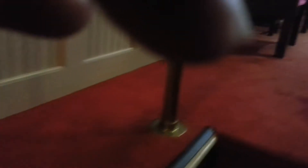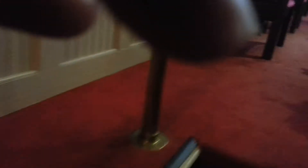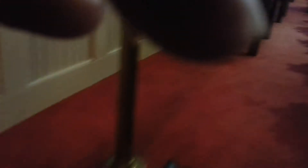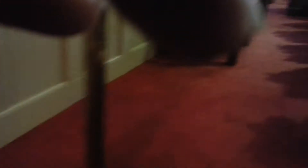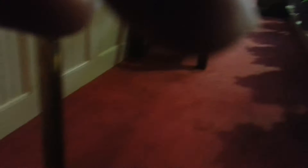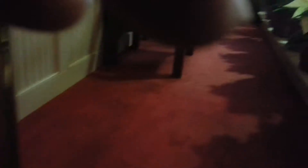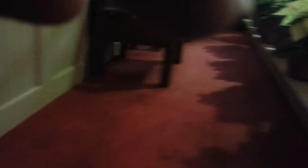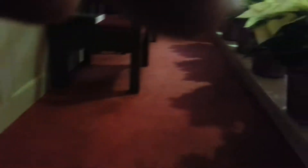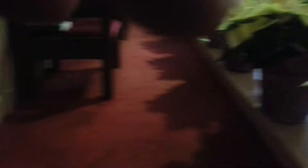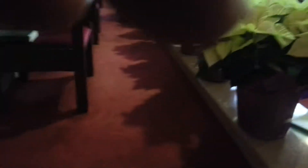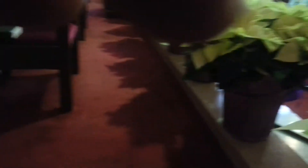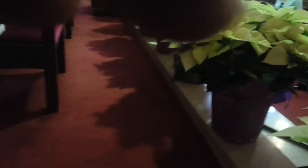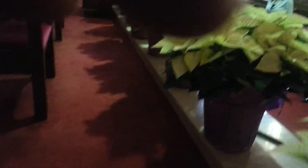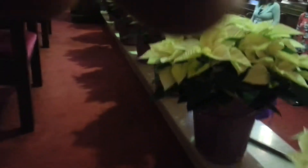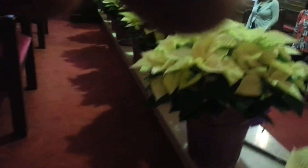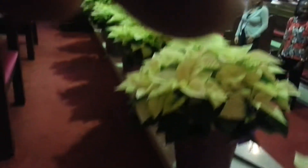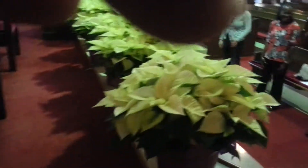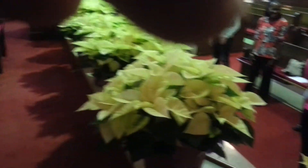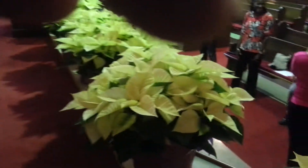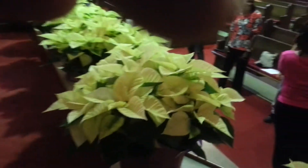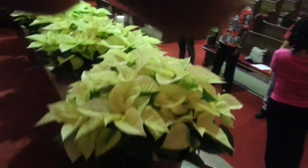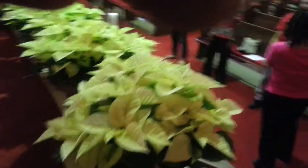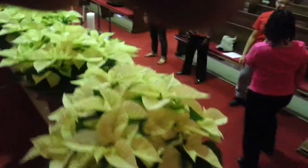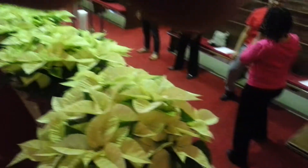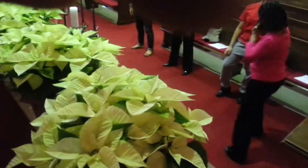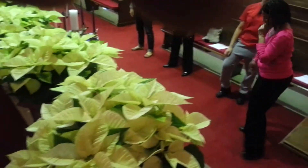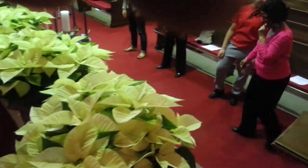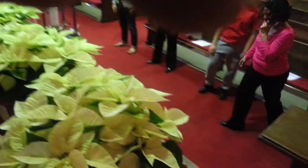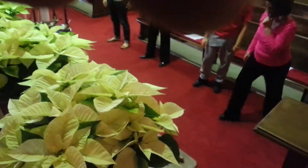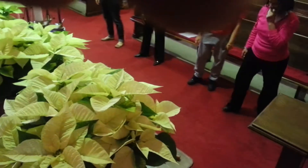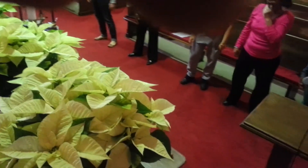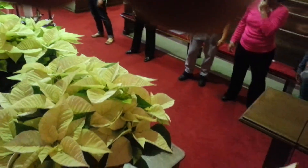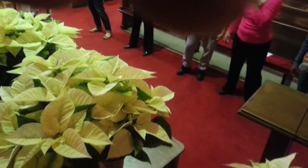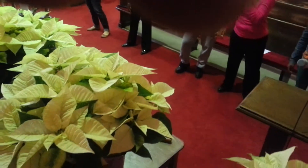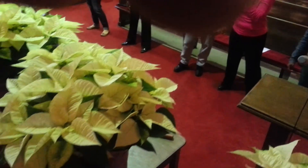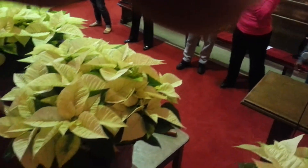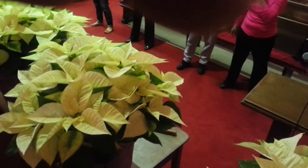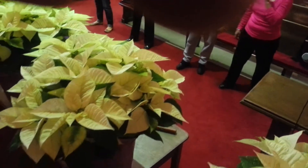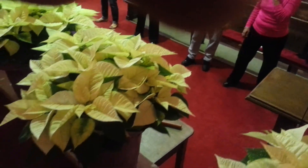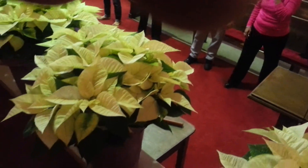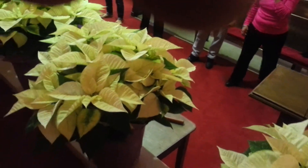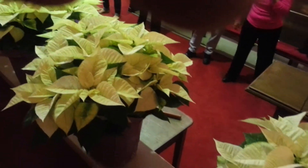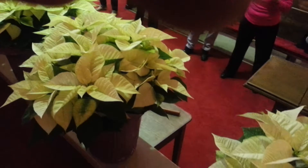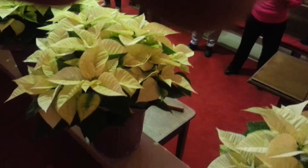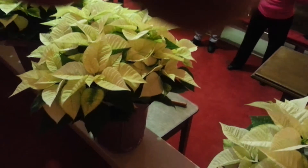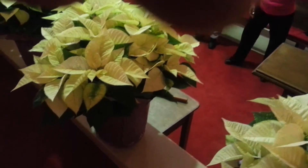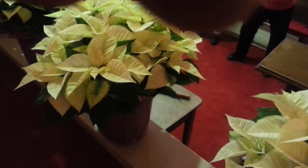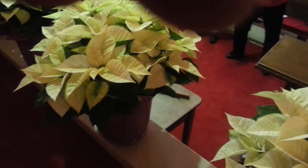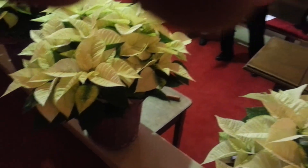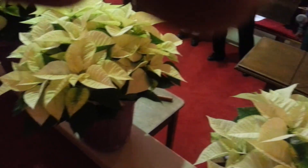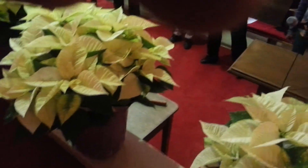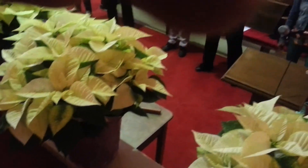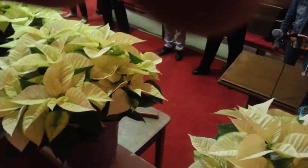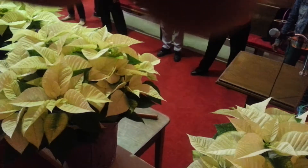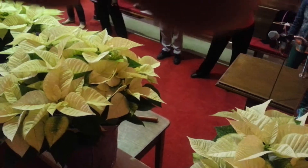You can. I know you can. You don't dance. I try to, but I really don't dance. Do this.